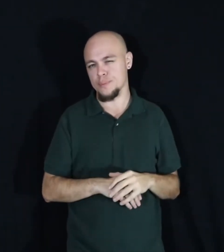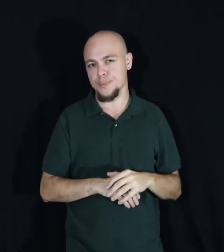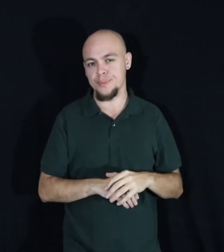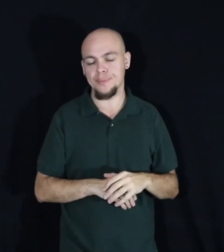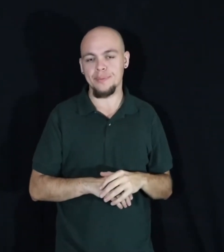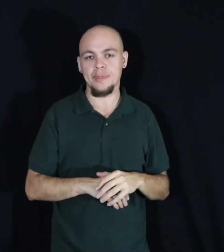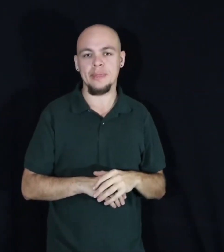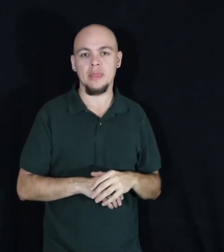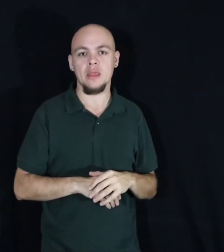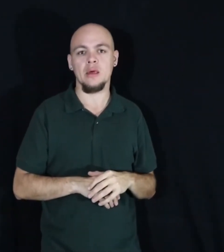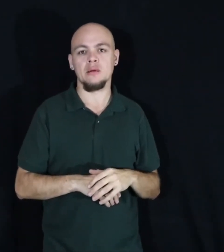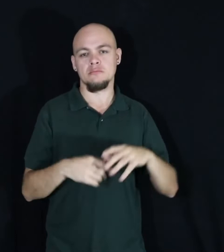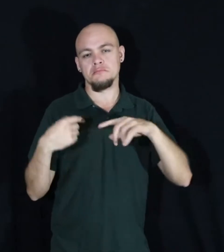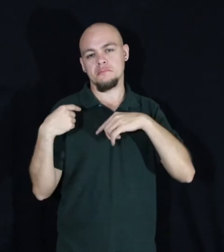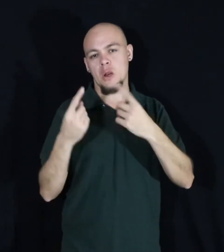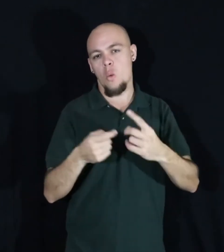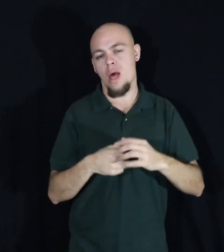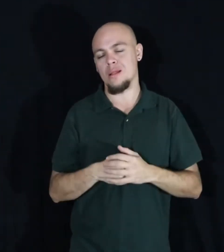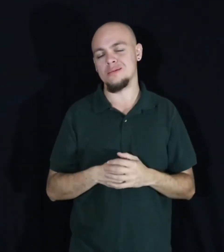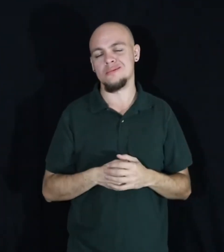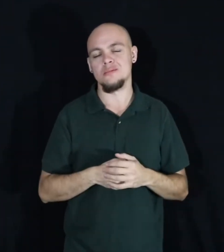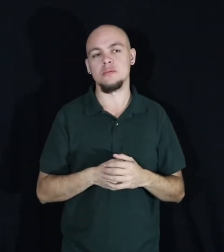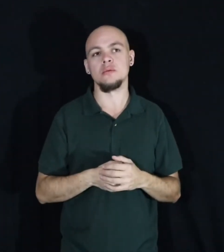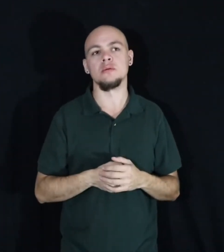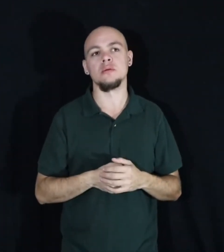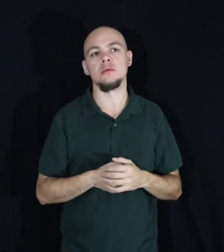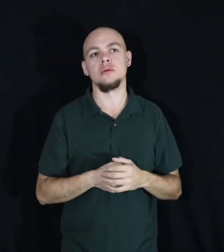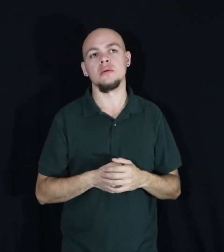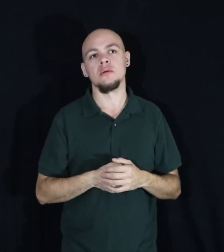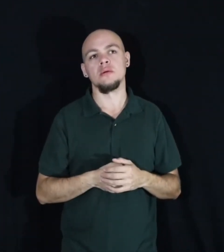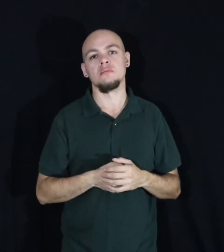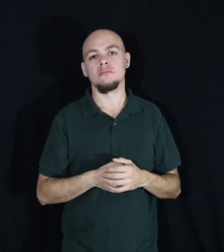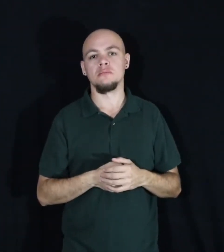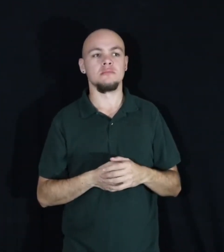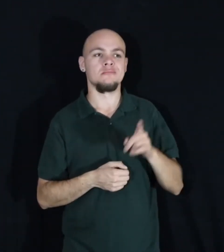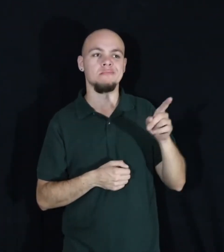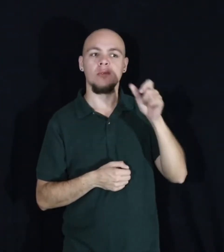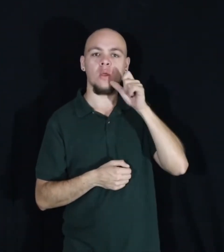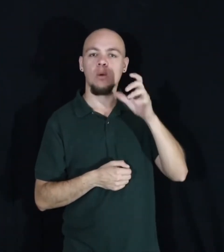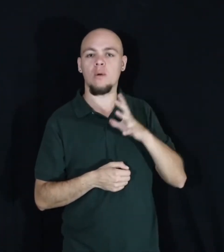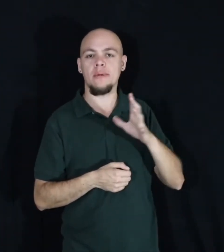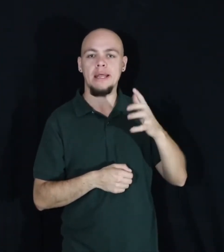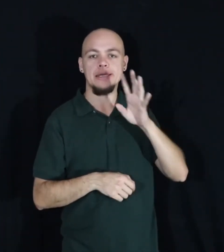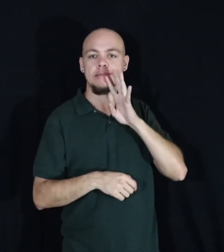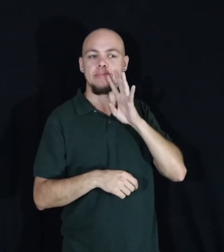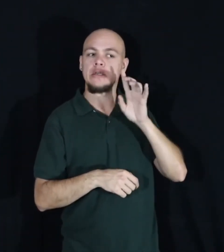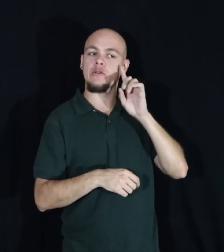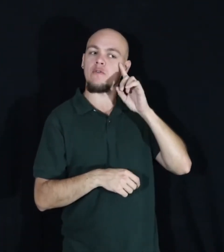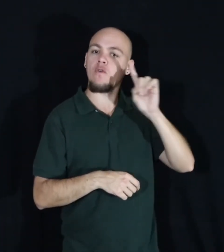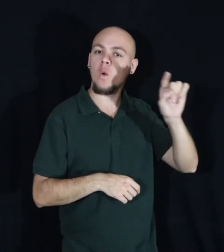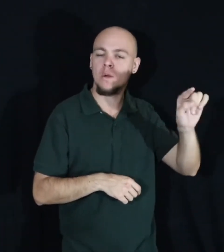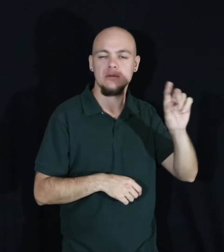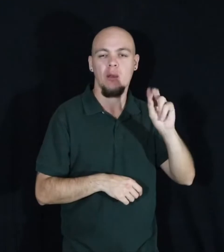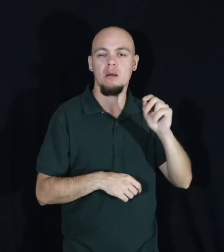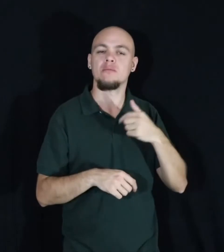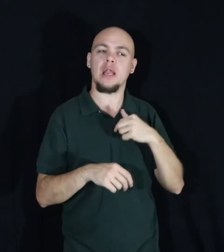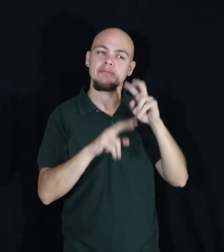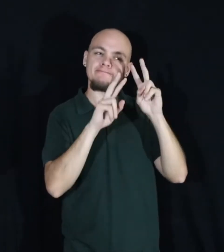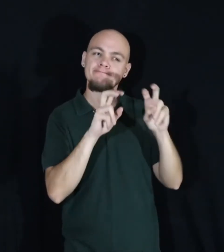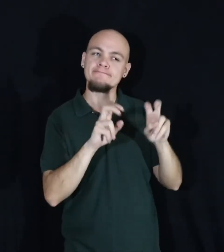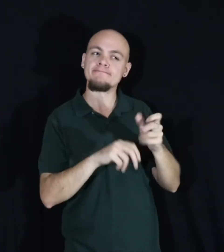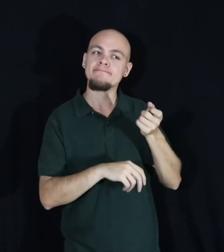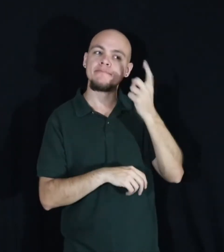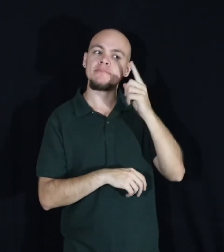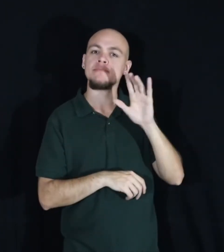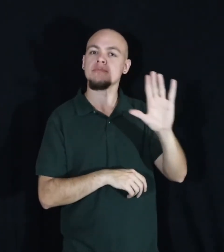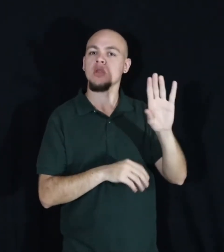It had been a while now. And I can't speak for her, but I can zoom into the act a little bit closer,